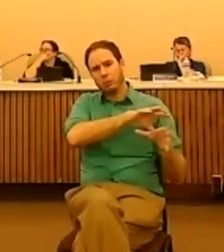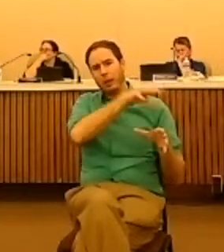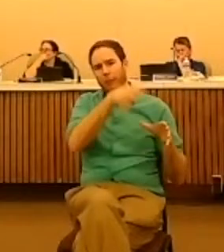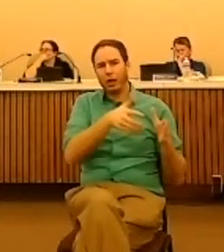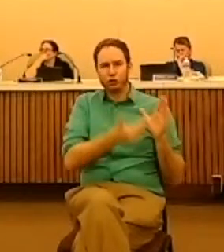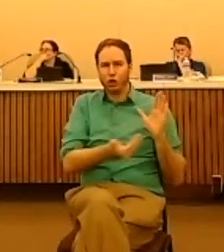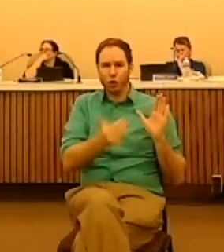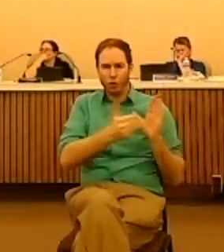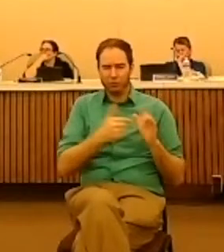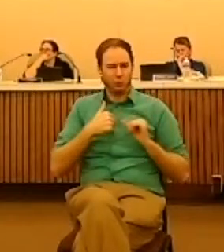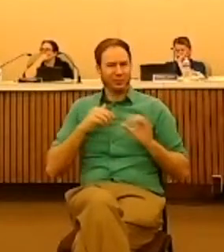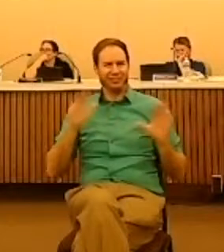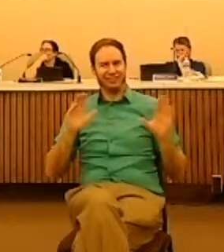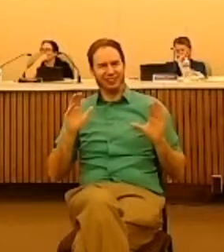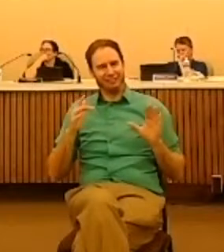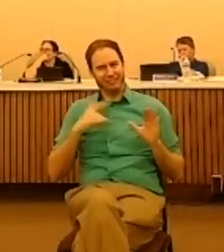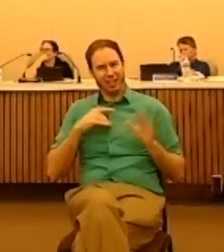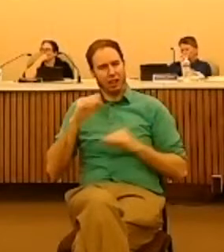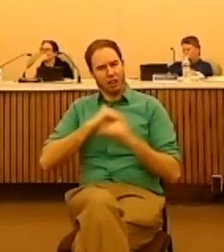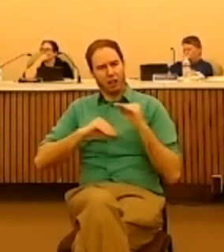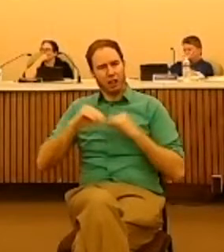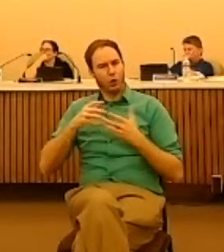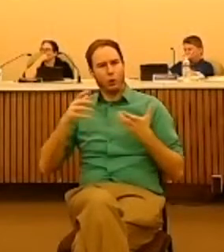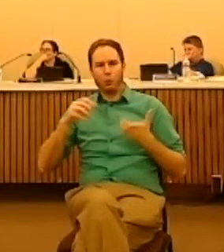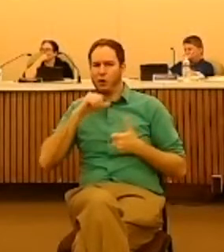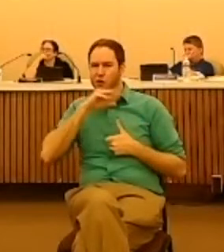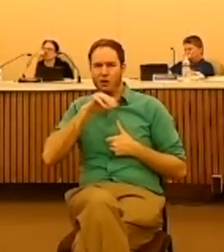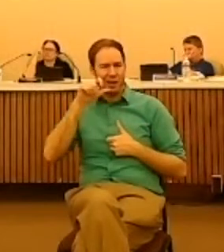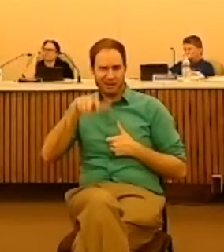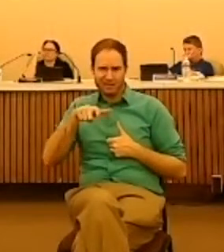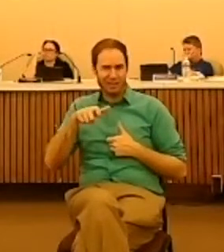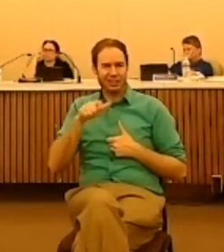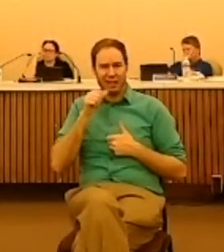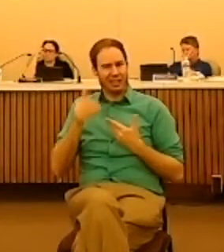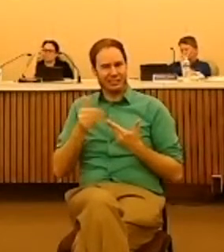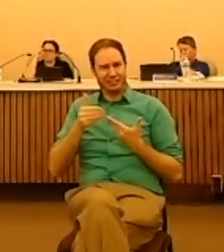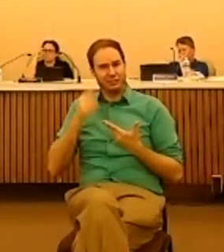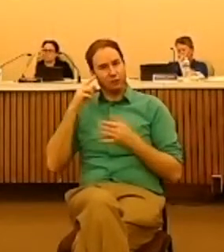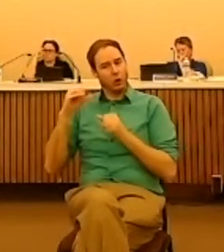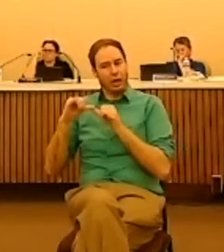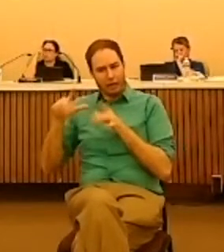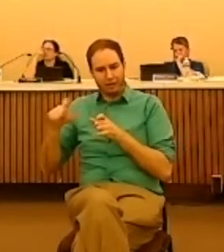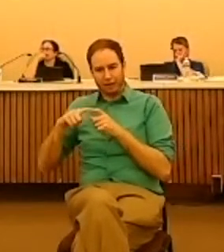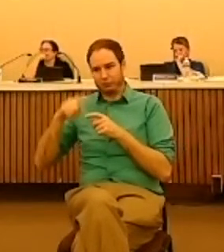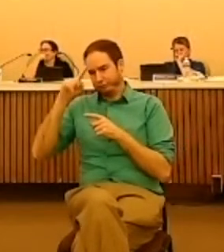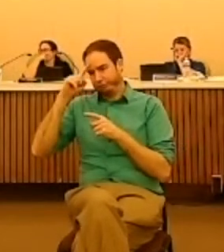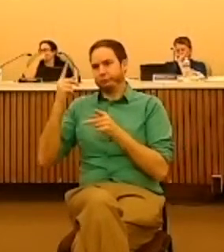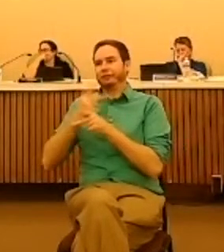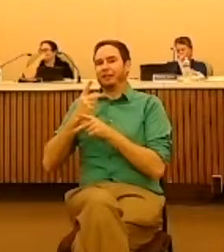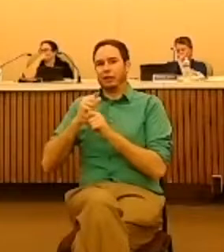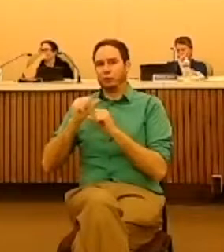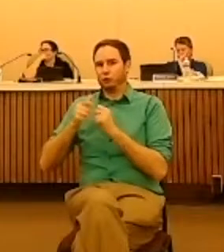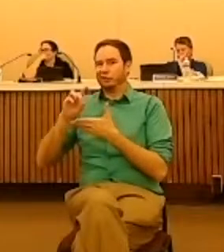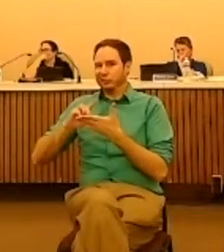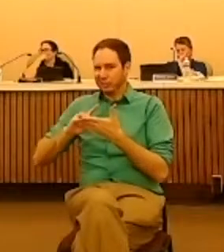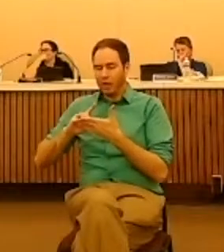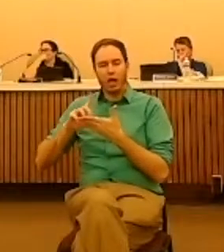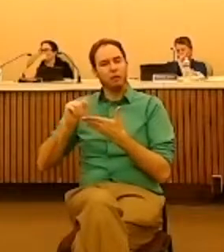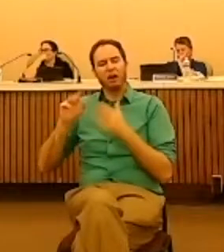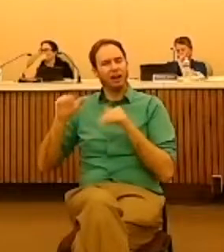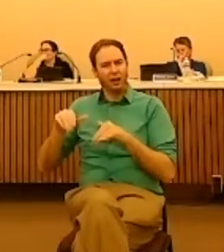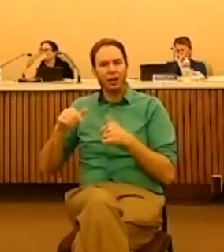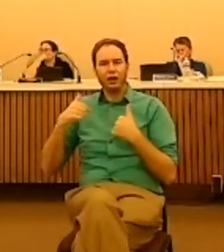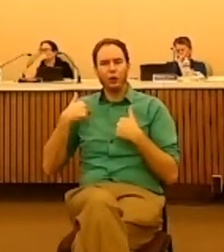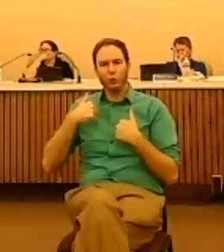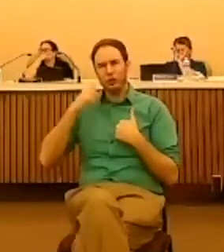we're getting away from that because it's moving too much dirt. It's not always easiest for the engineers to design it, but it's also a